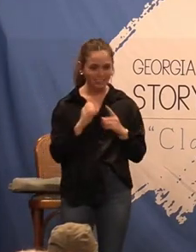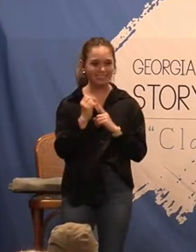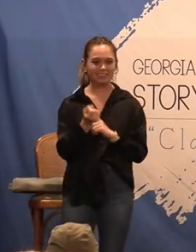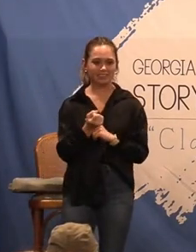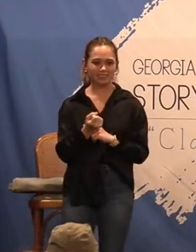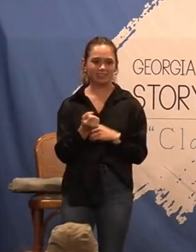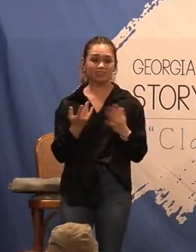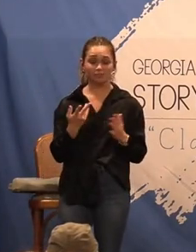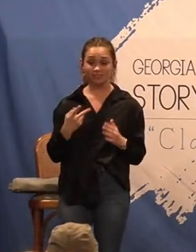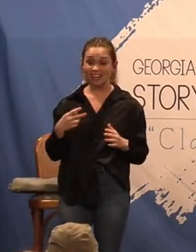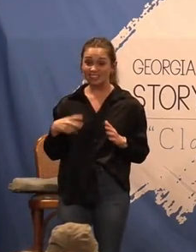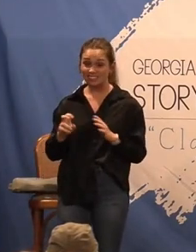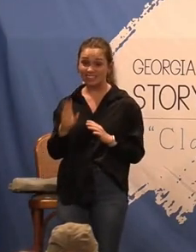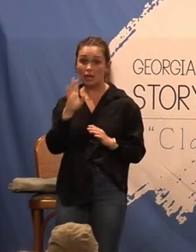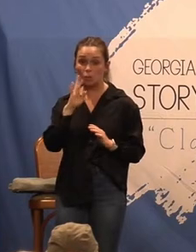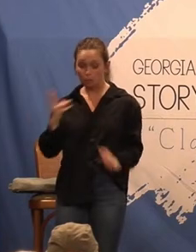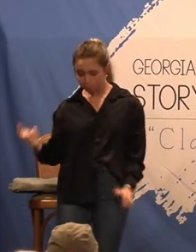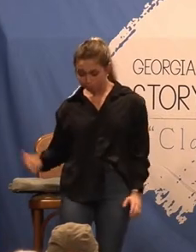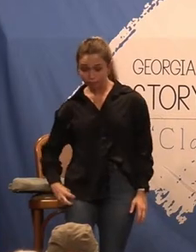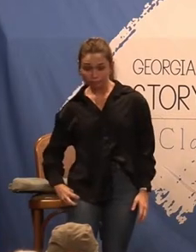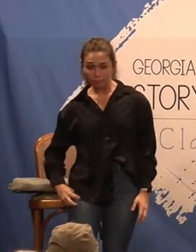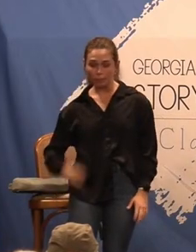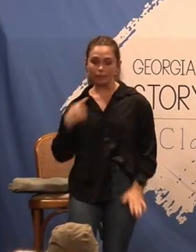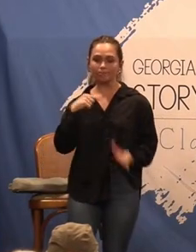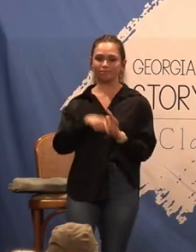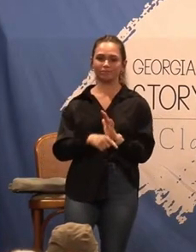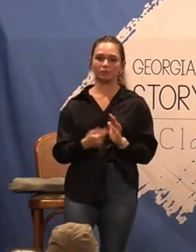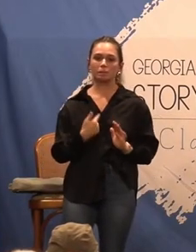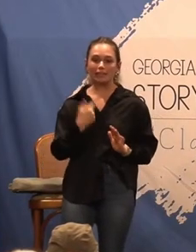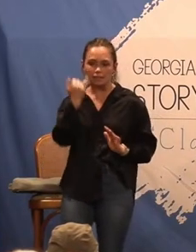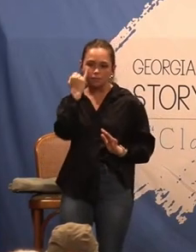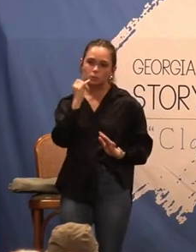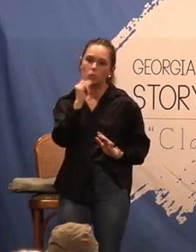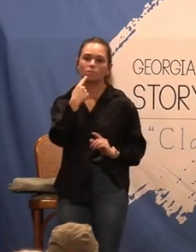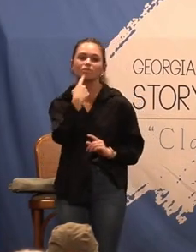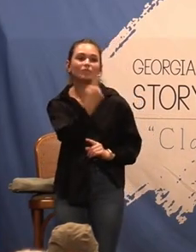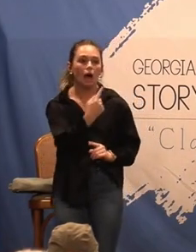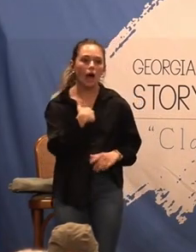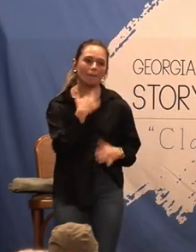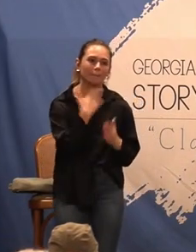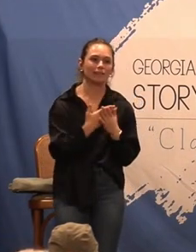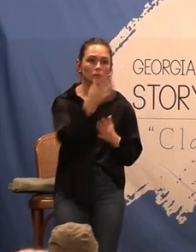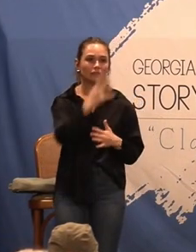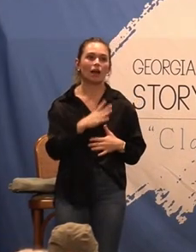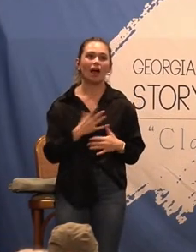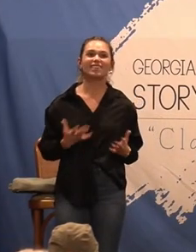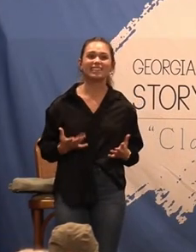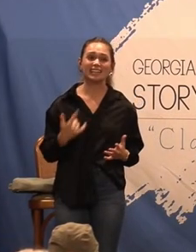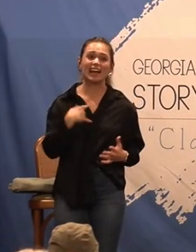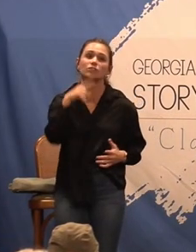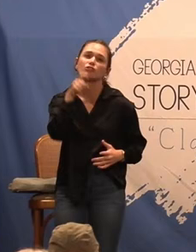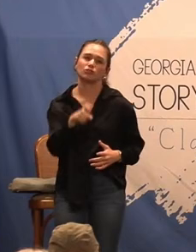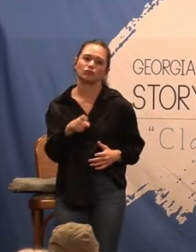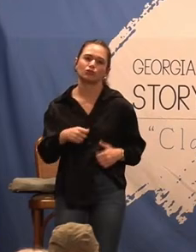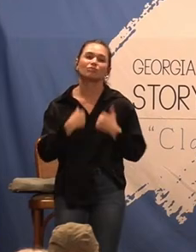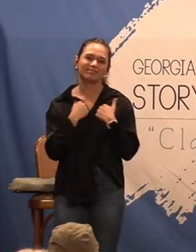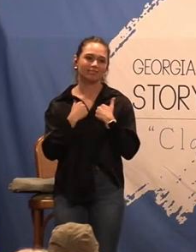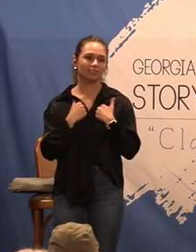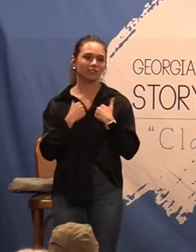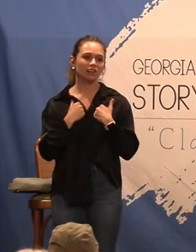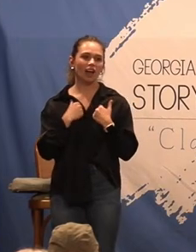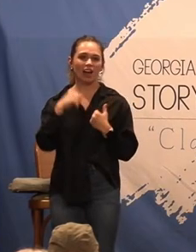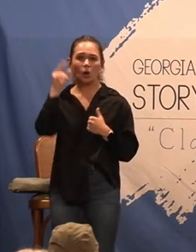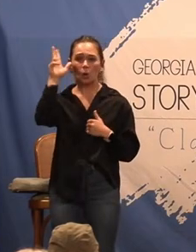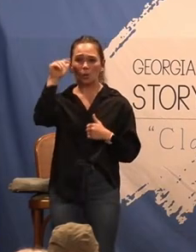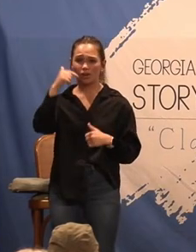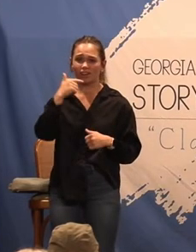said, snake is going to bite me and kill me if you don't tell him I'm a good guy and I deserve to live. And